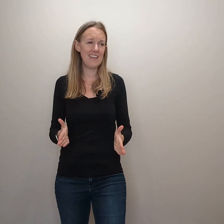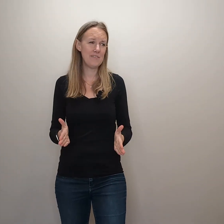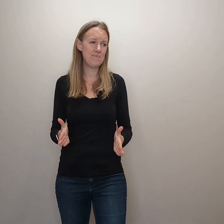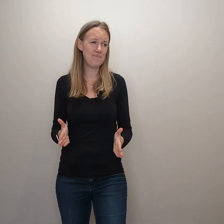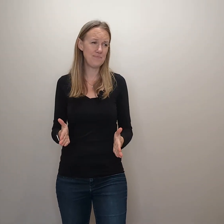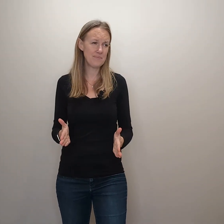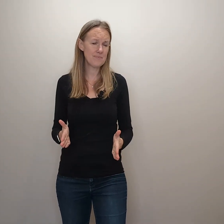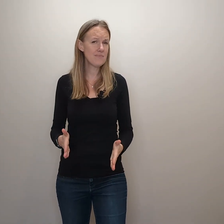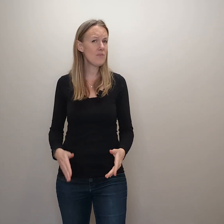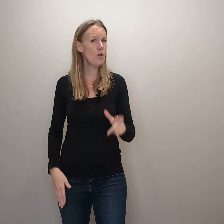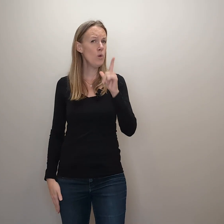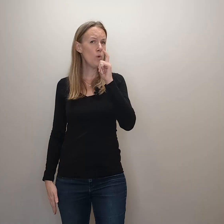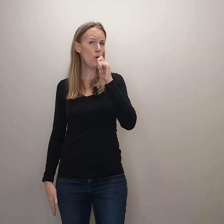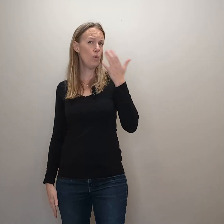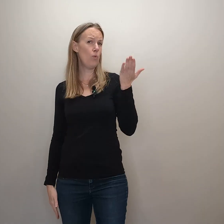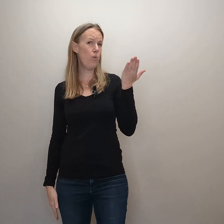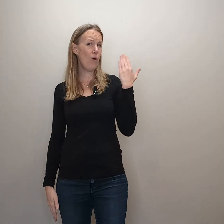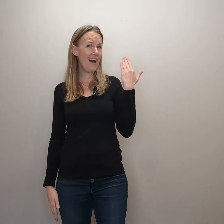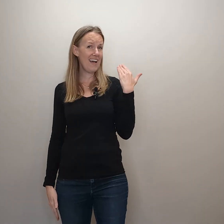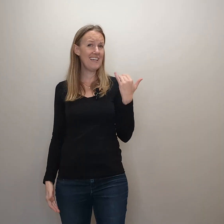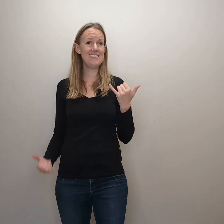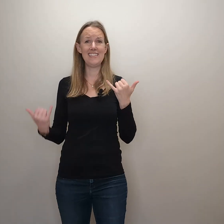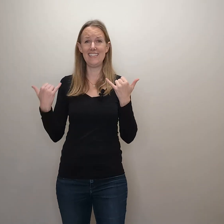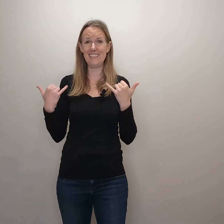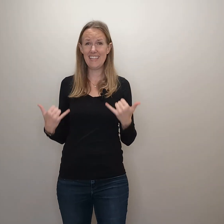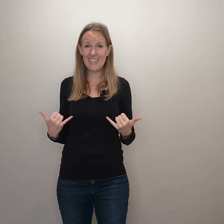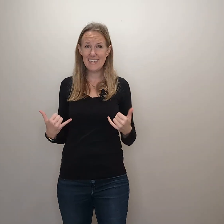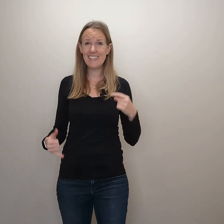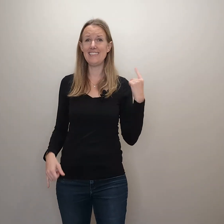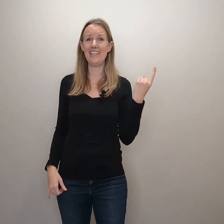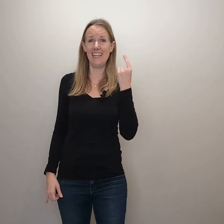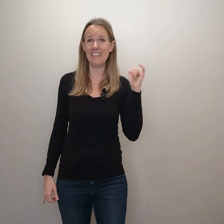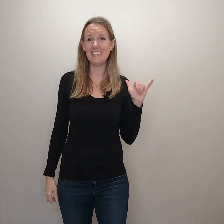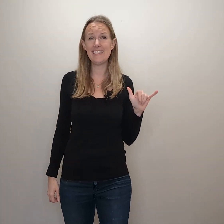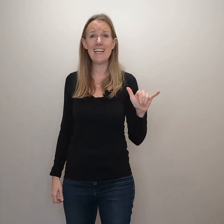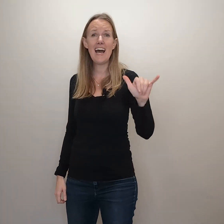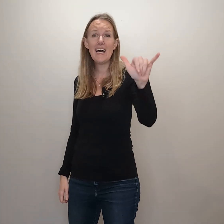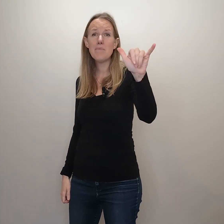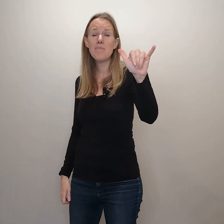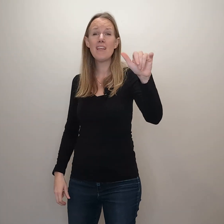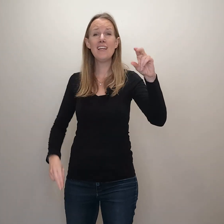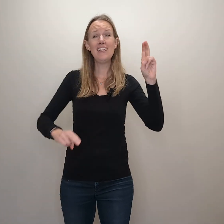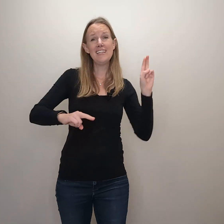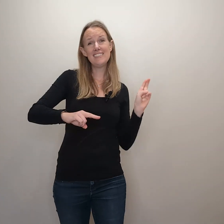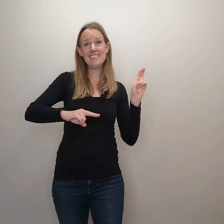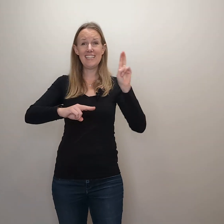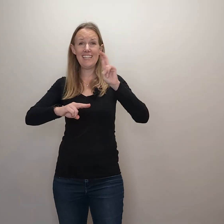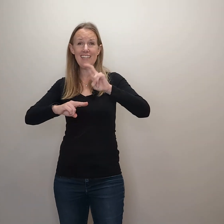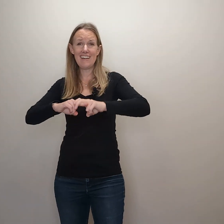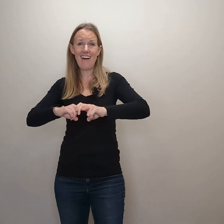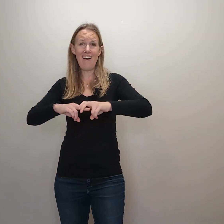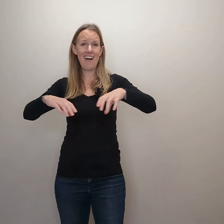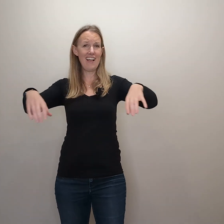one, who was and is to come, seated on